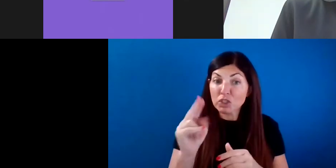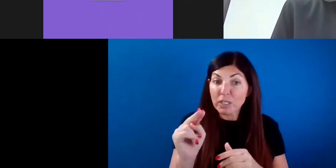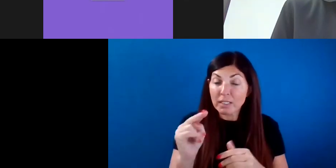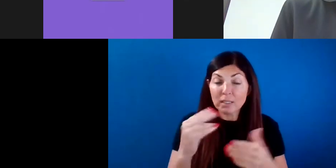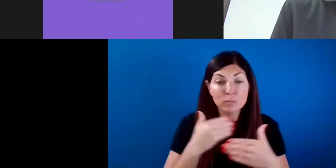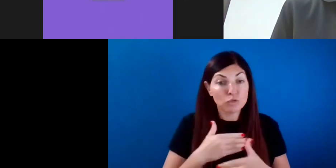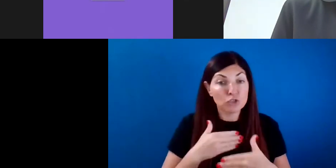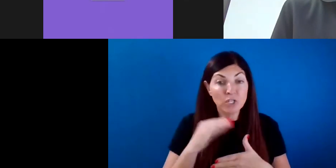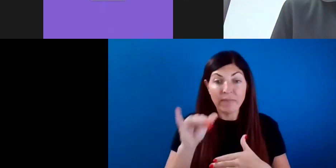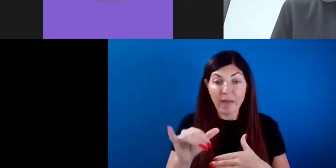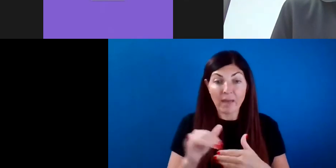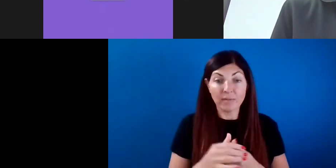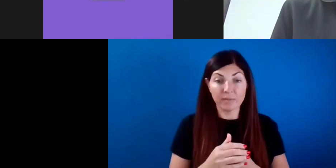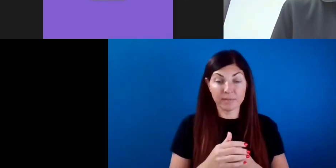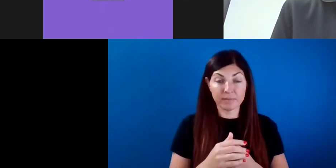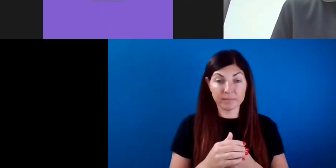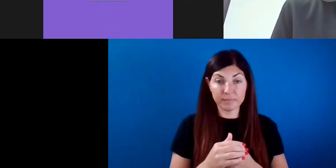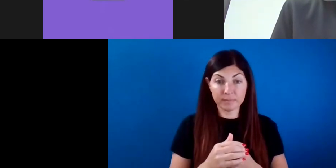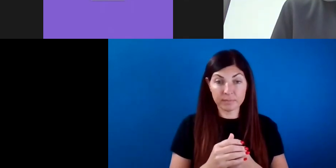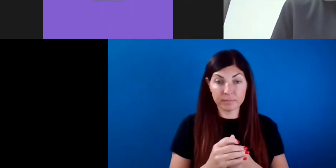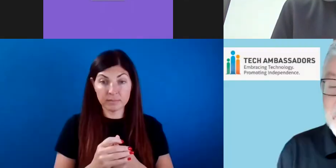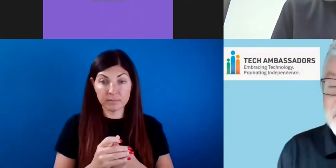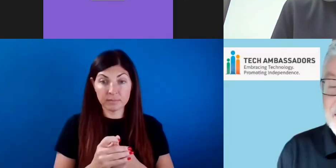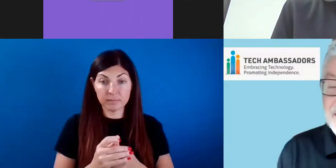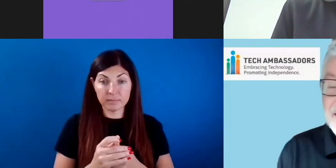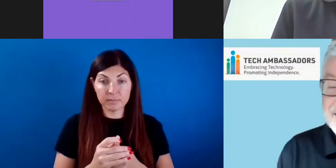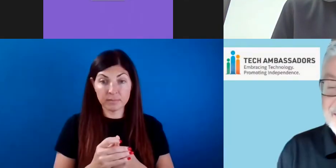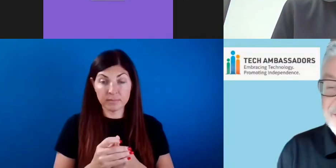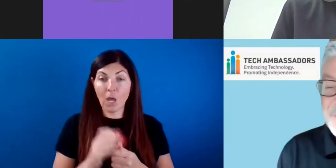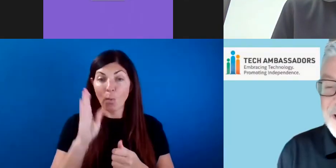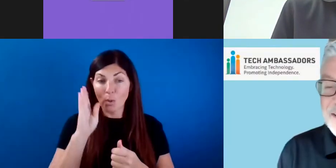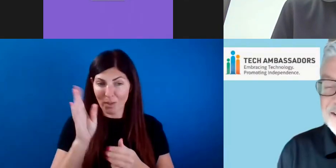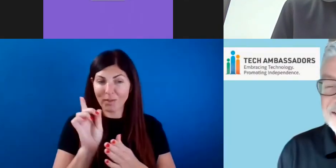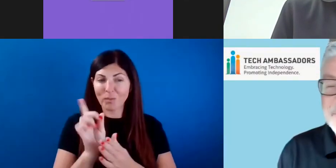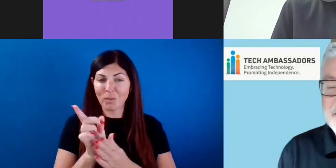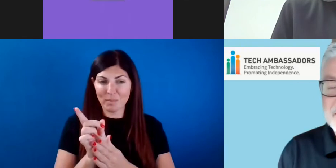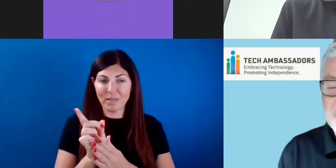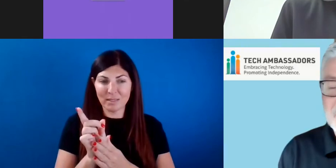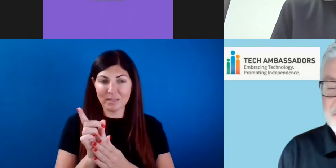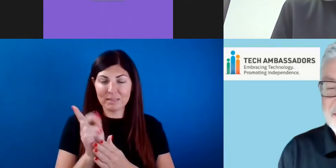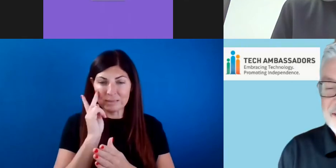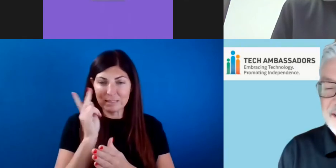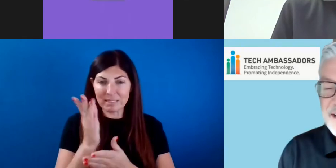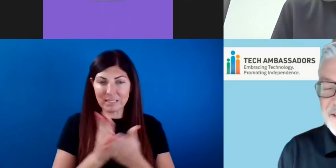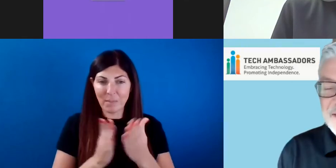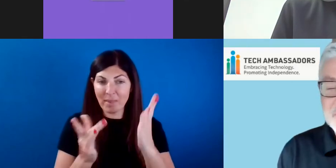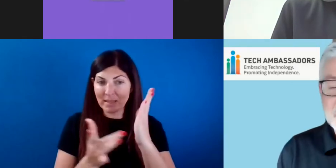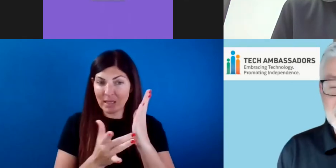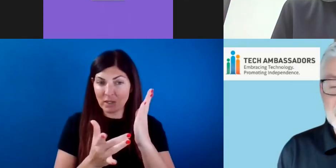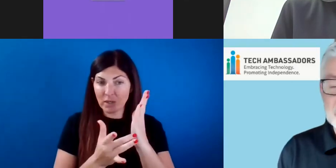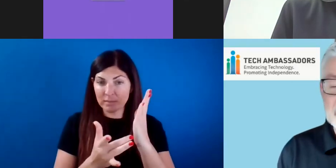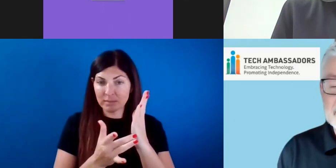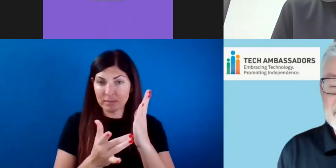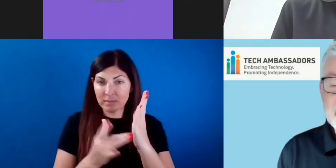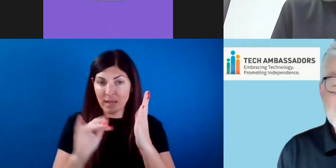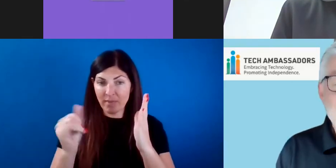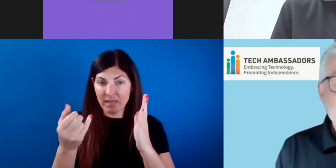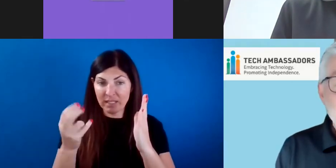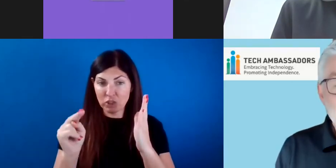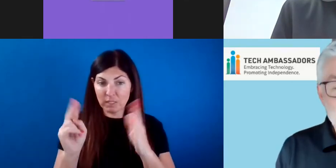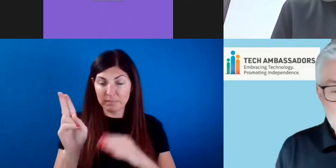that. And we are in just a minute going to get to seeing some of the technologies that Jen